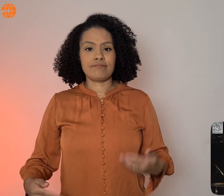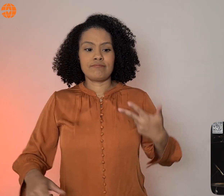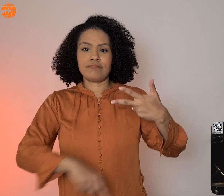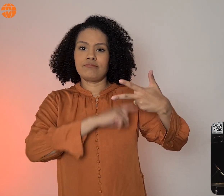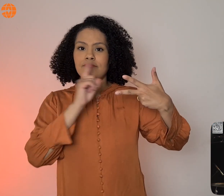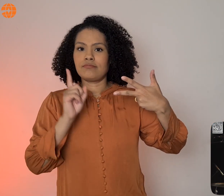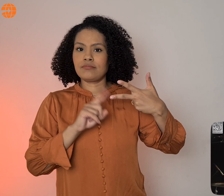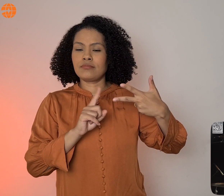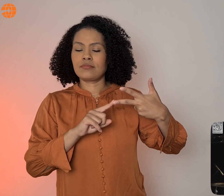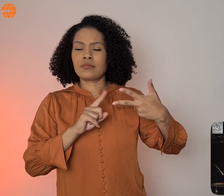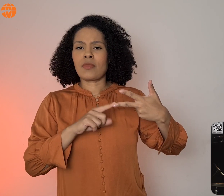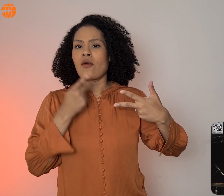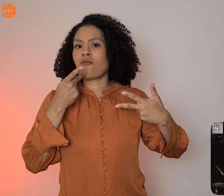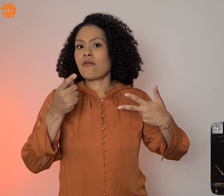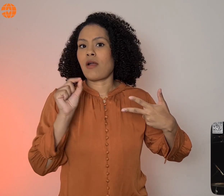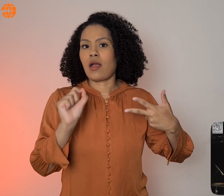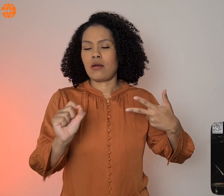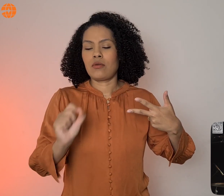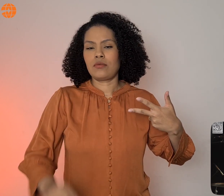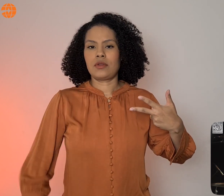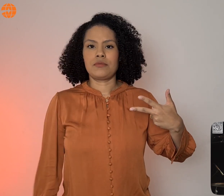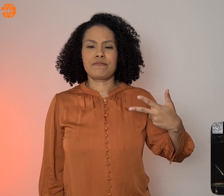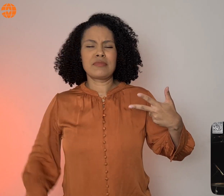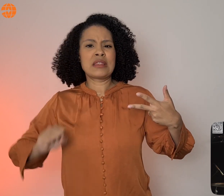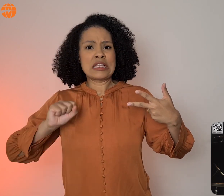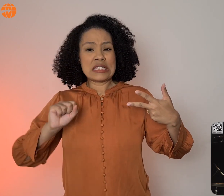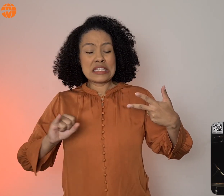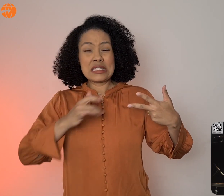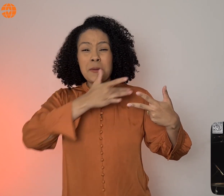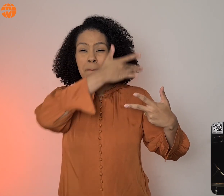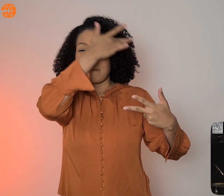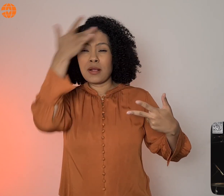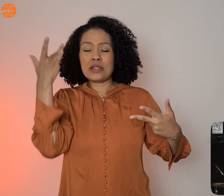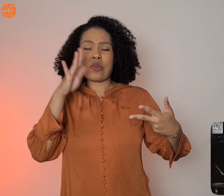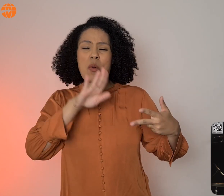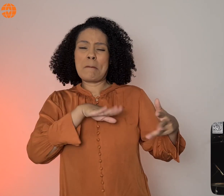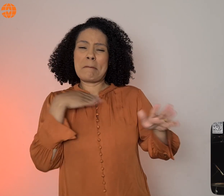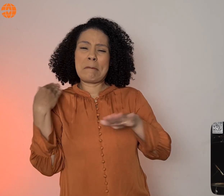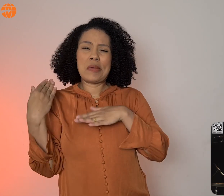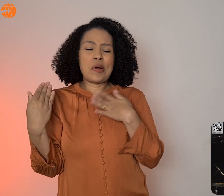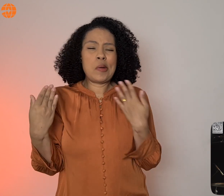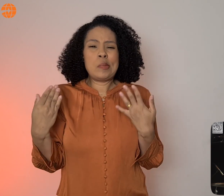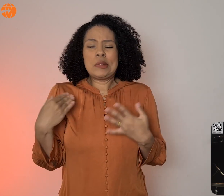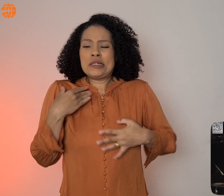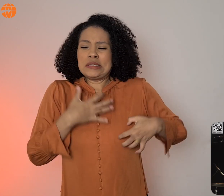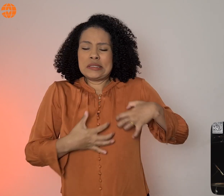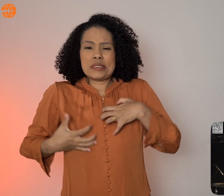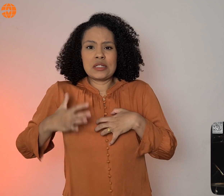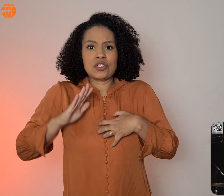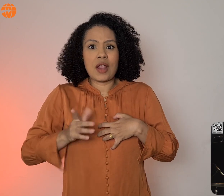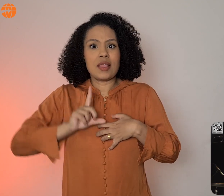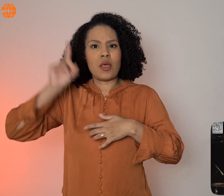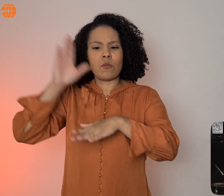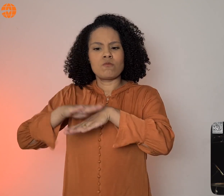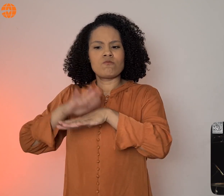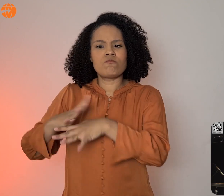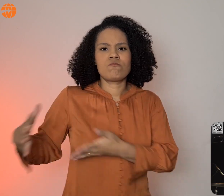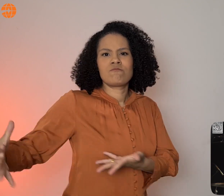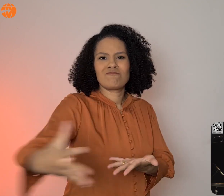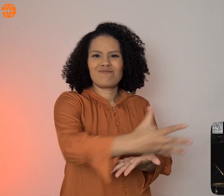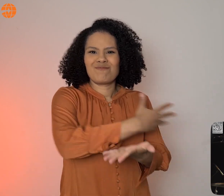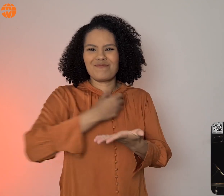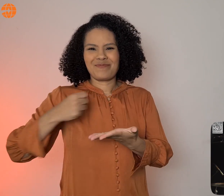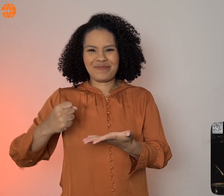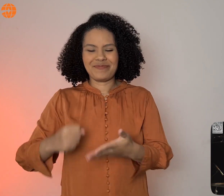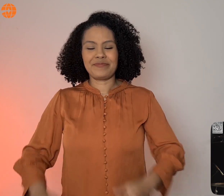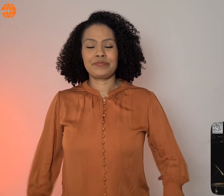the pit. E em terceiro ele diz, aquele que resgata sua vida da sepultura ou da cova. Now, there are 3 kinds of pits mentioned